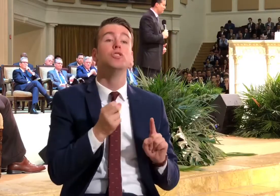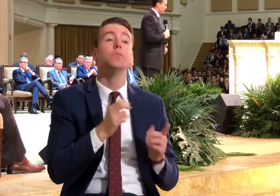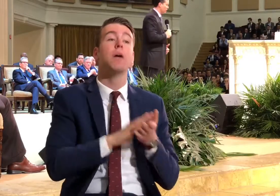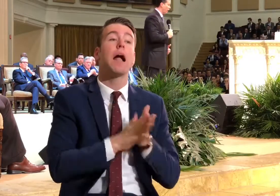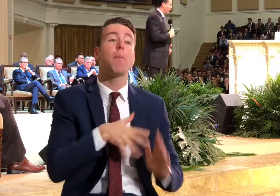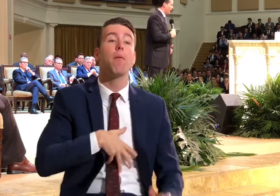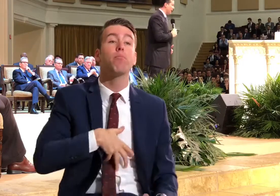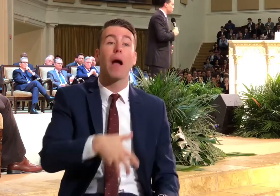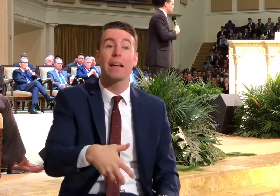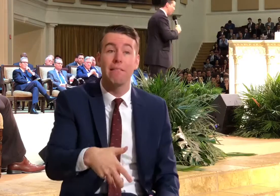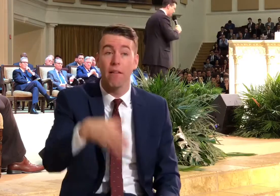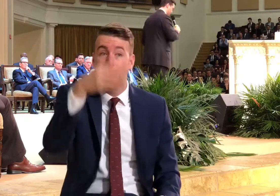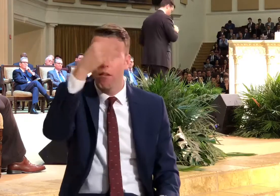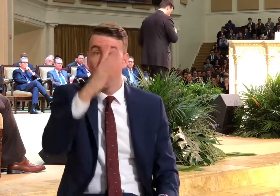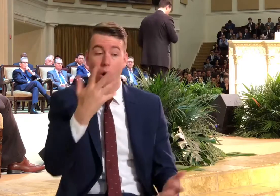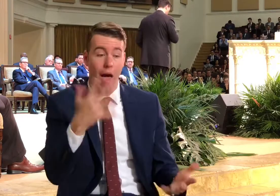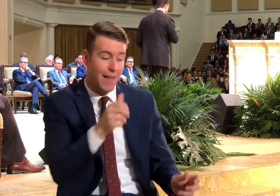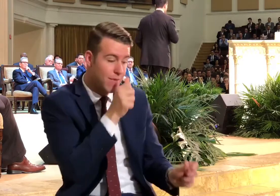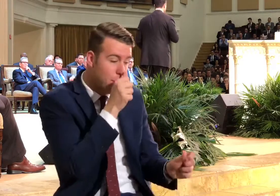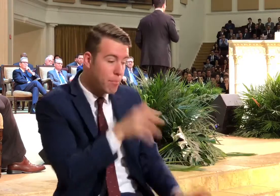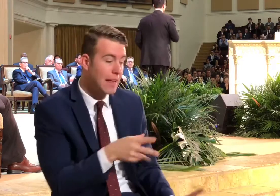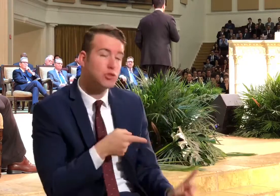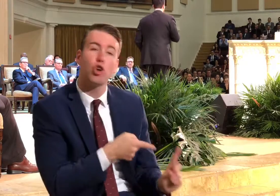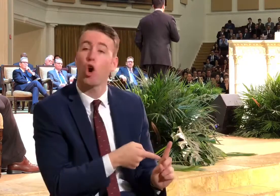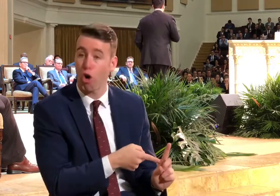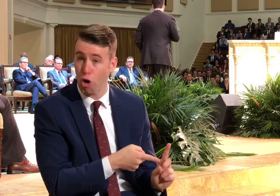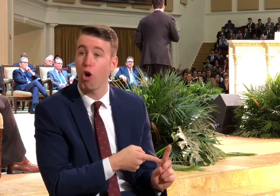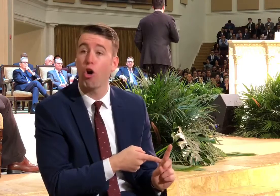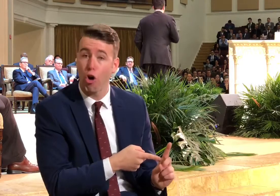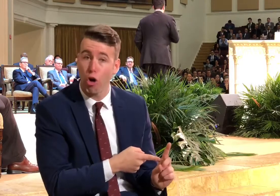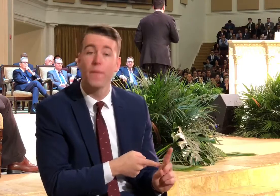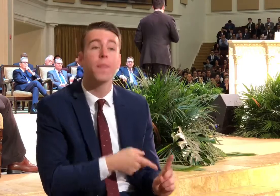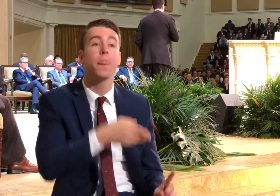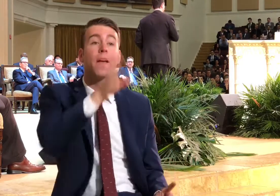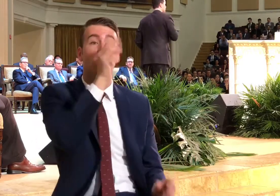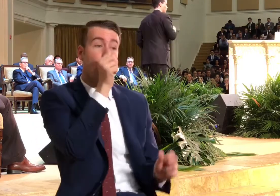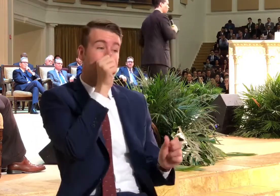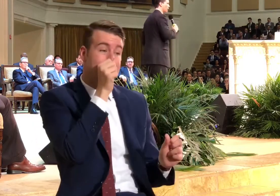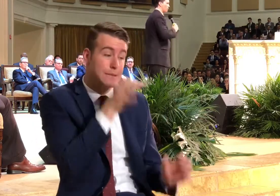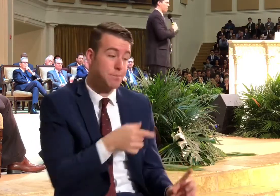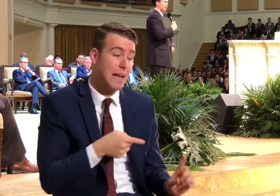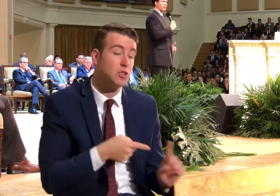pregnant. God has blessed her. He has blessed her